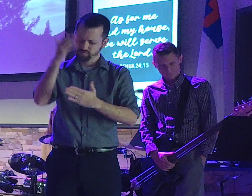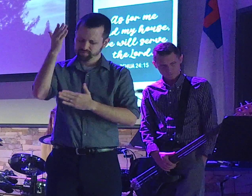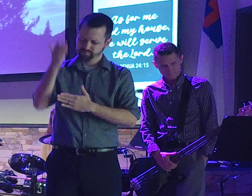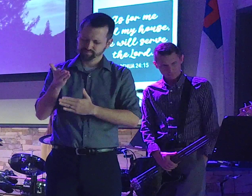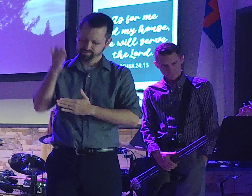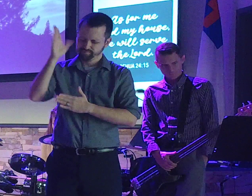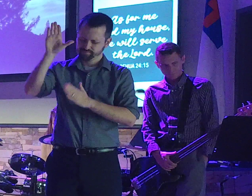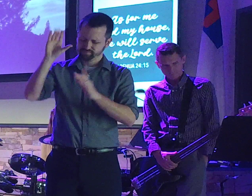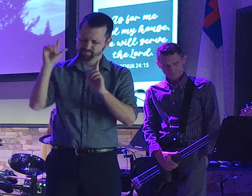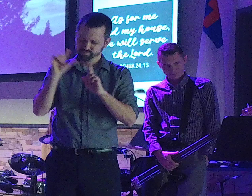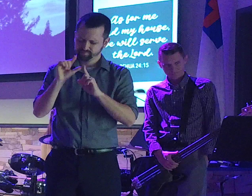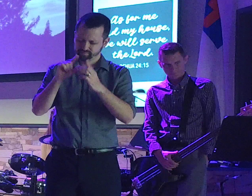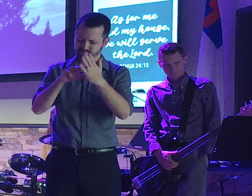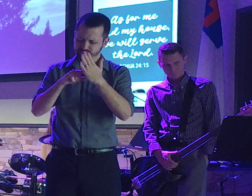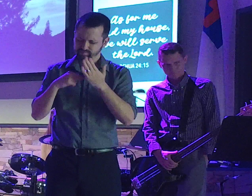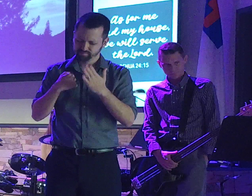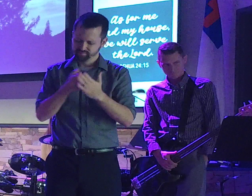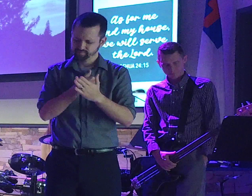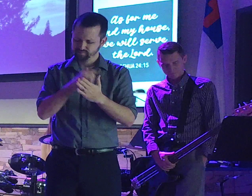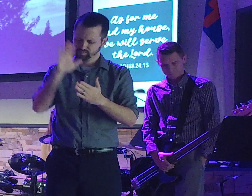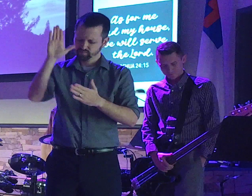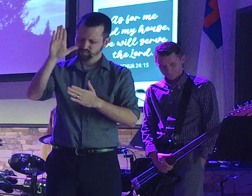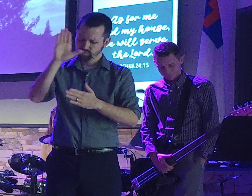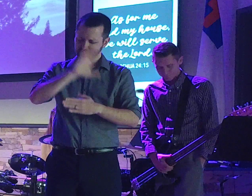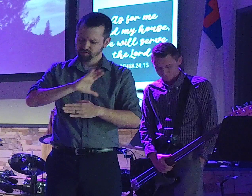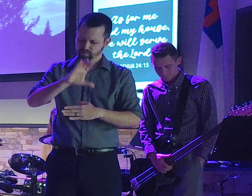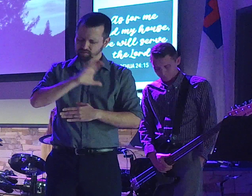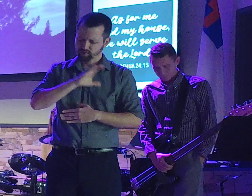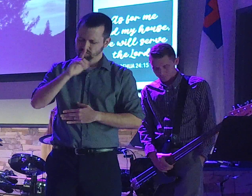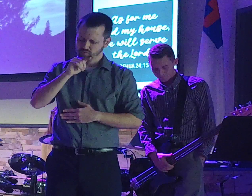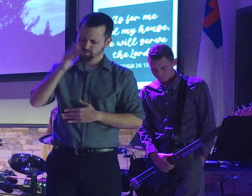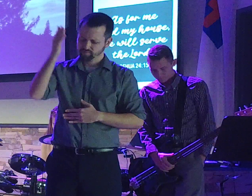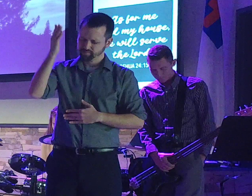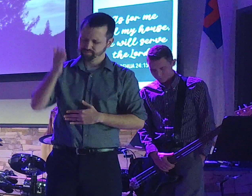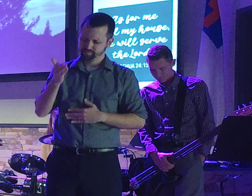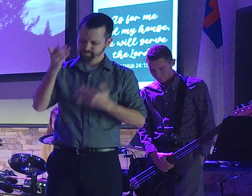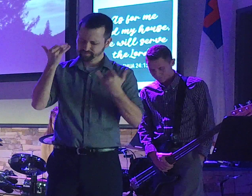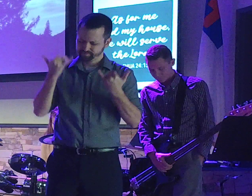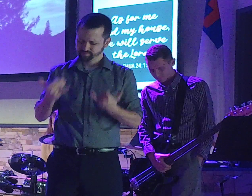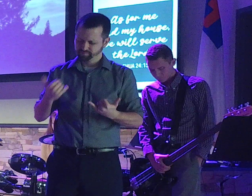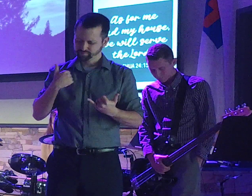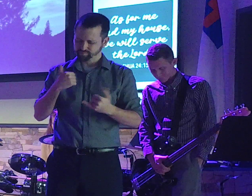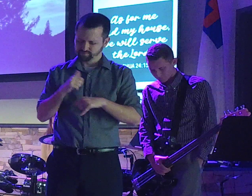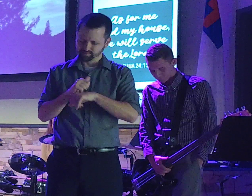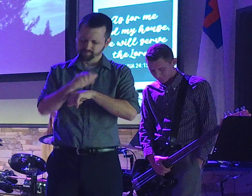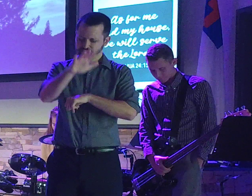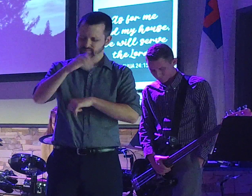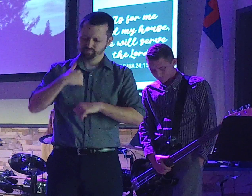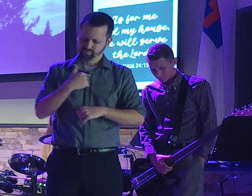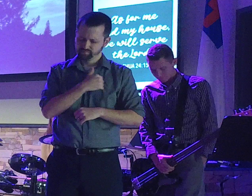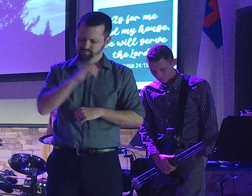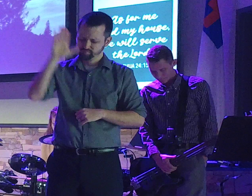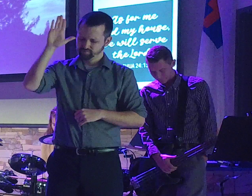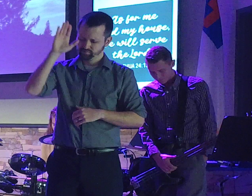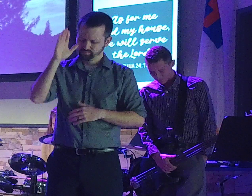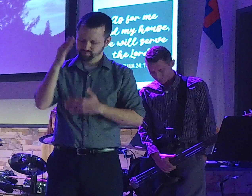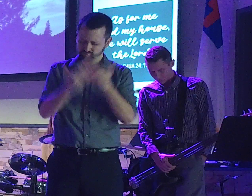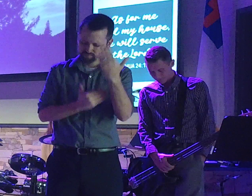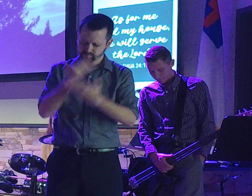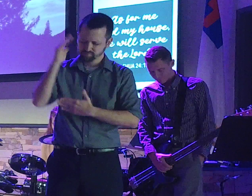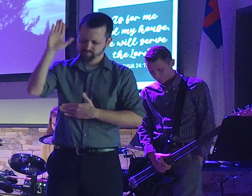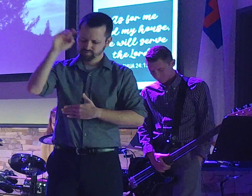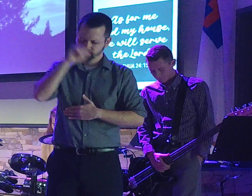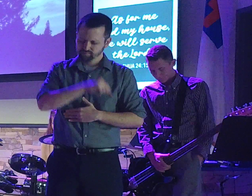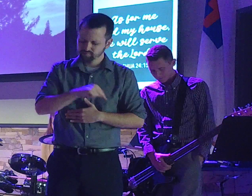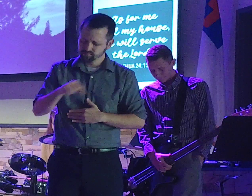for revealing us your nature, who you are. God, now send us out to be your hands and feet, Lord, to